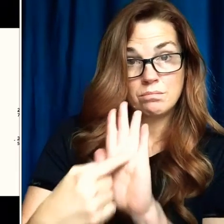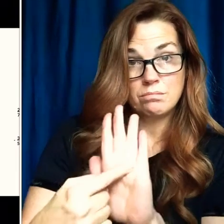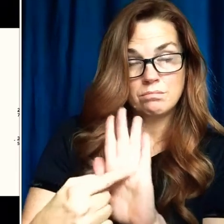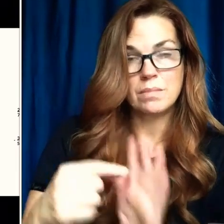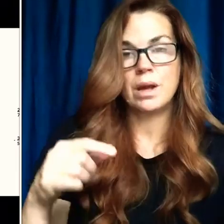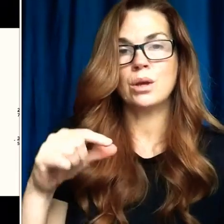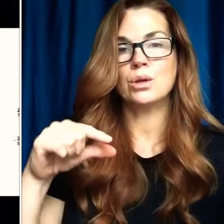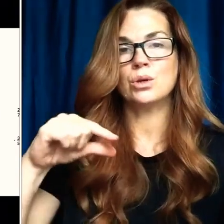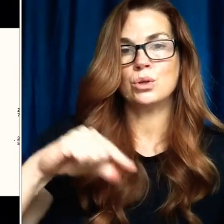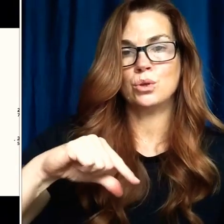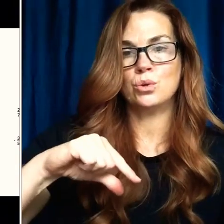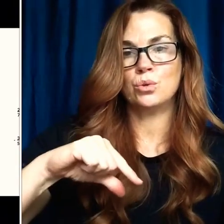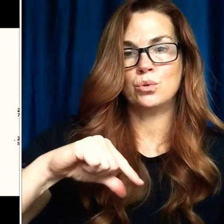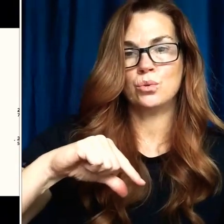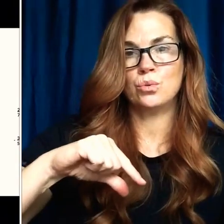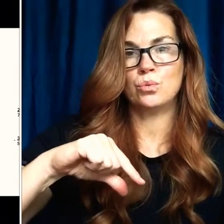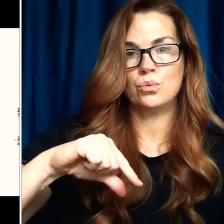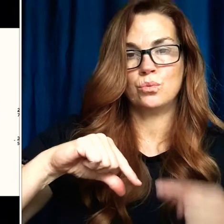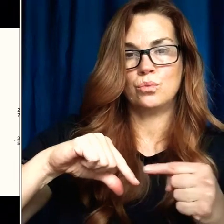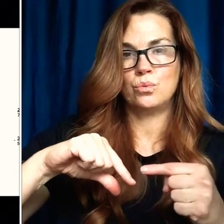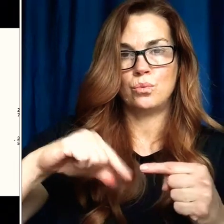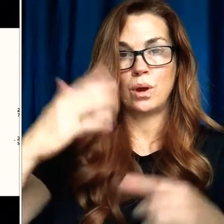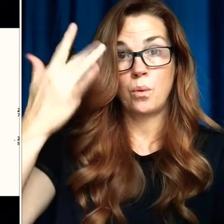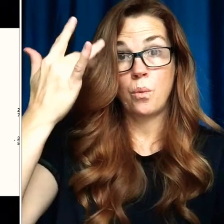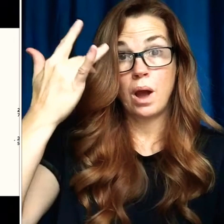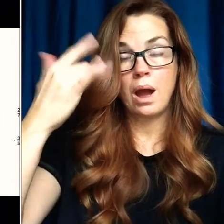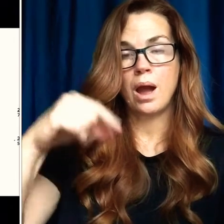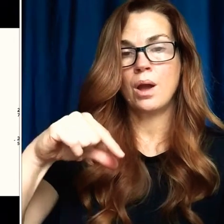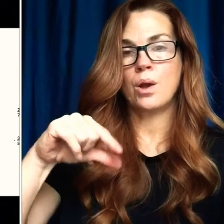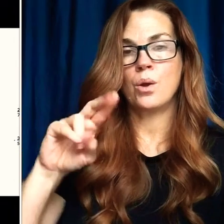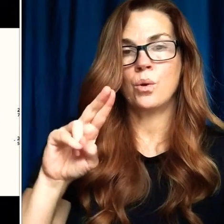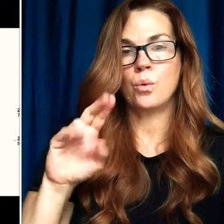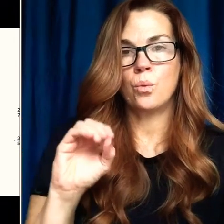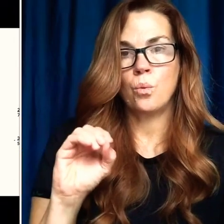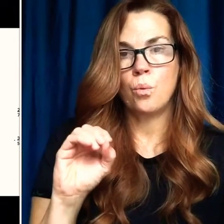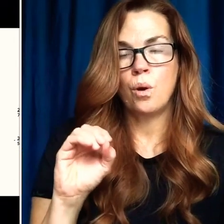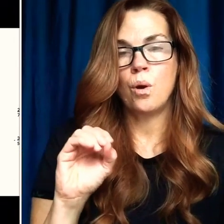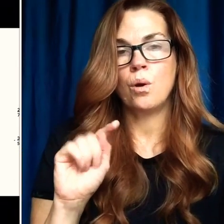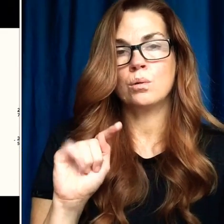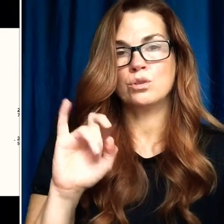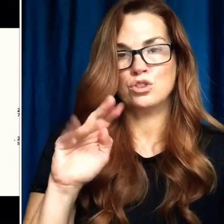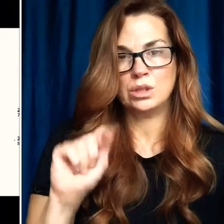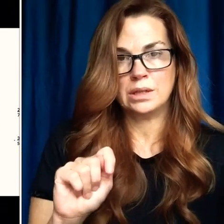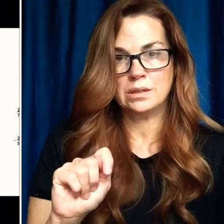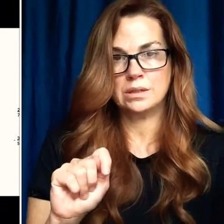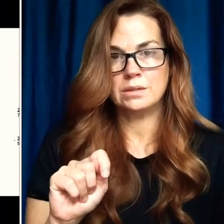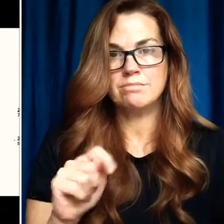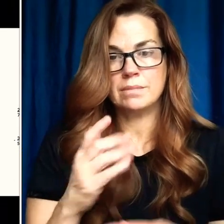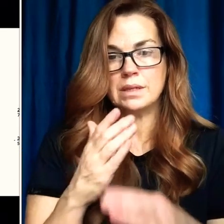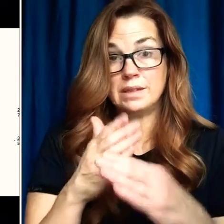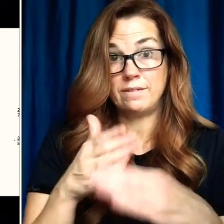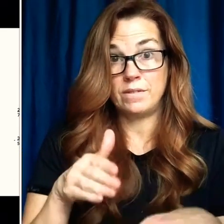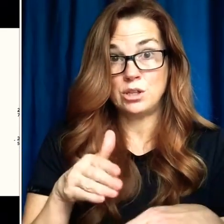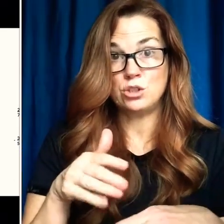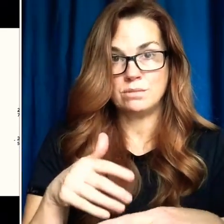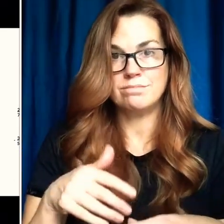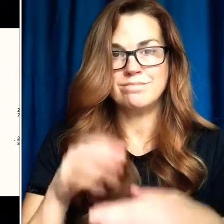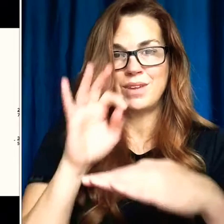expressed by the quotient of two integers. In other words, numbers that can be written as fractions. And since we know a fraction